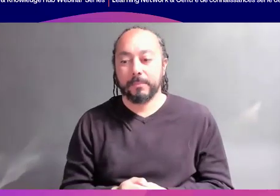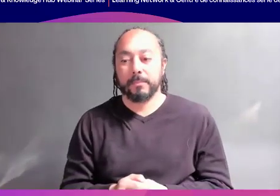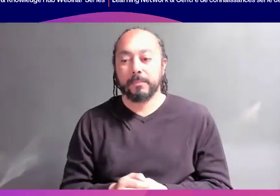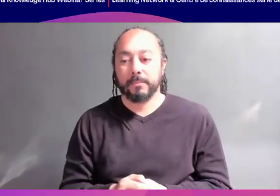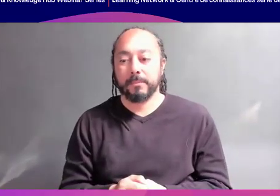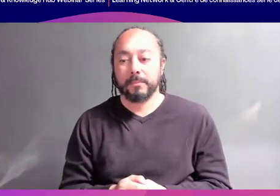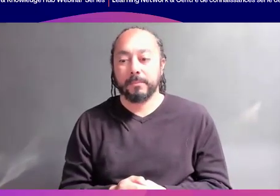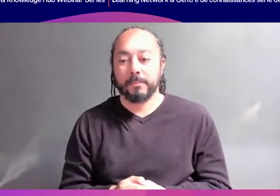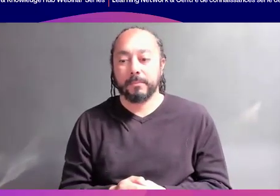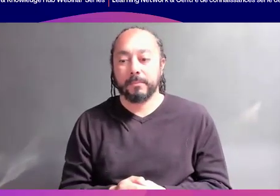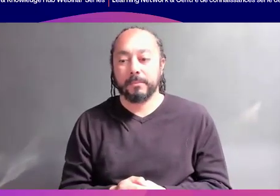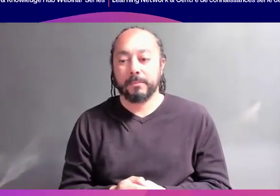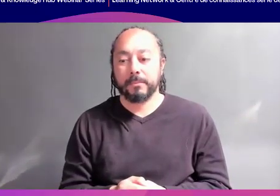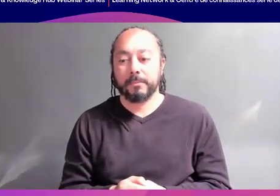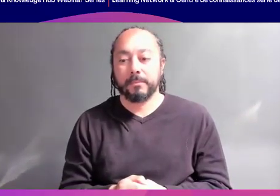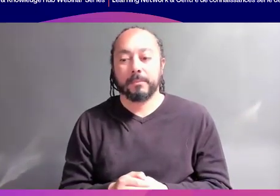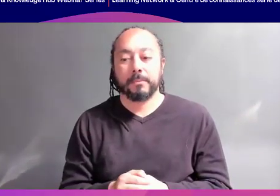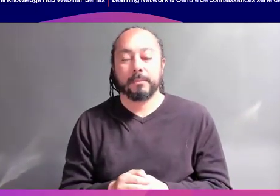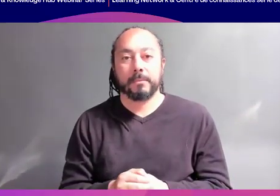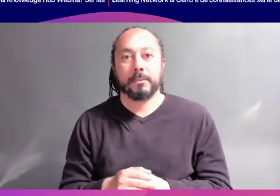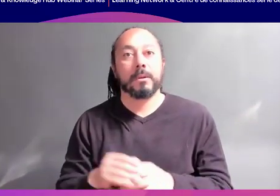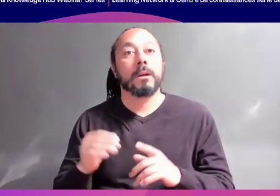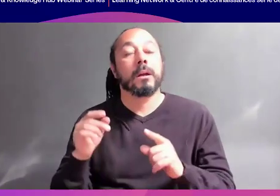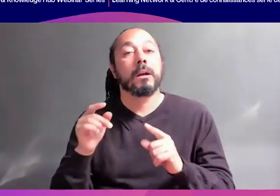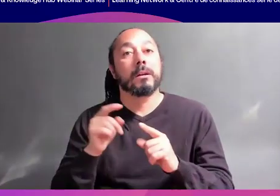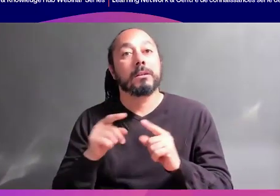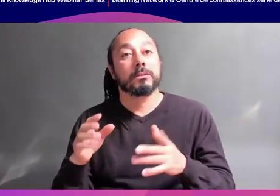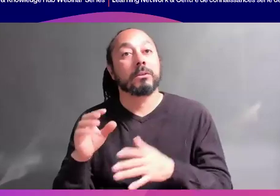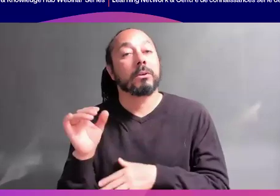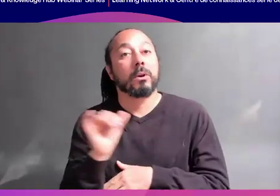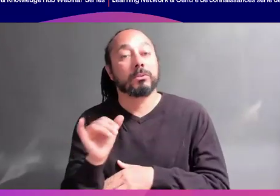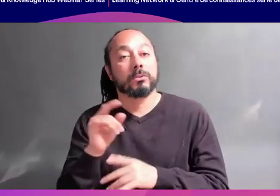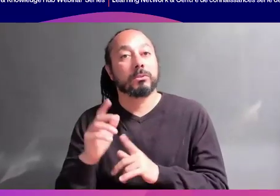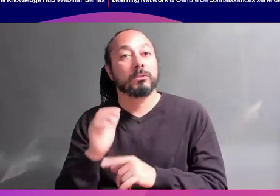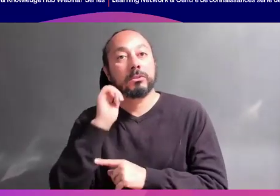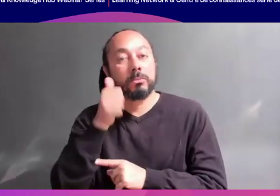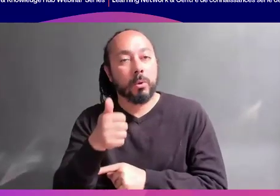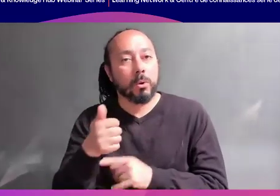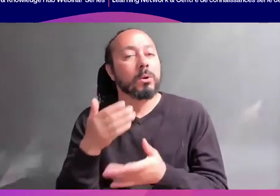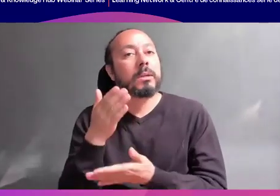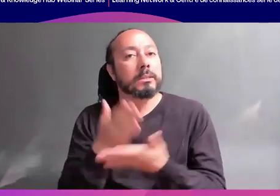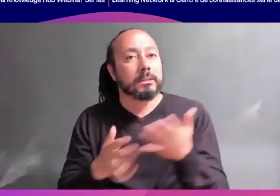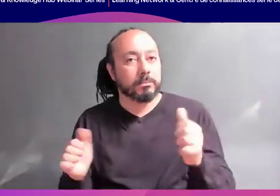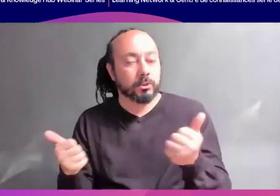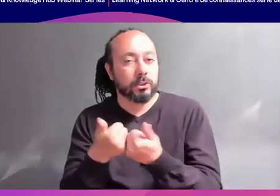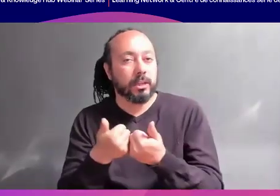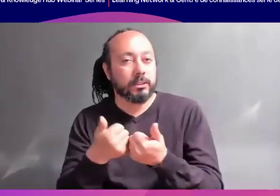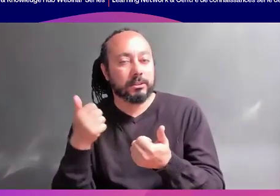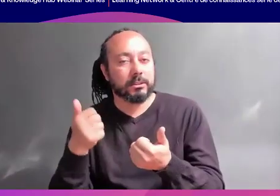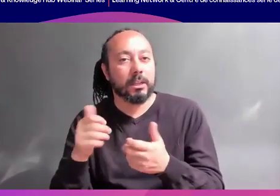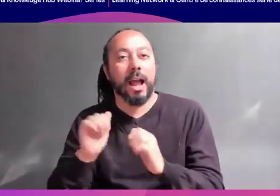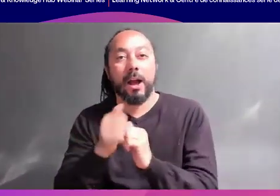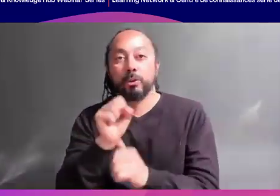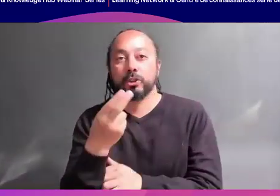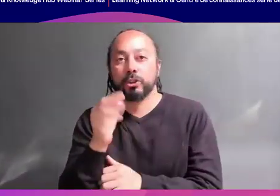leveraging technology. And Lana, I wonder if you want to talk about some of the ways that Shift has addressed some of the challenges around tech and upskilling,